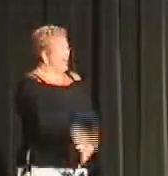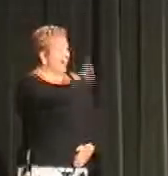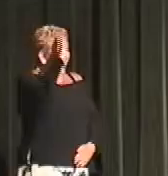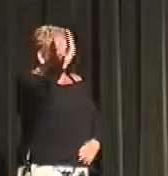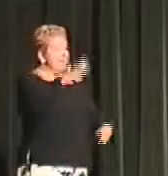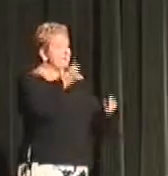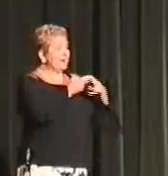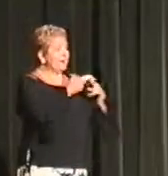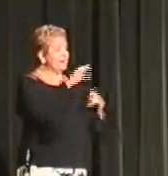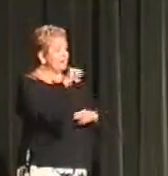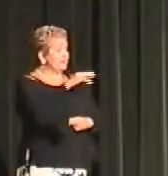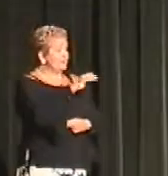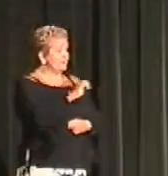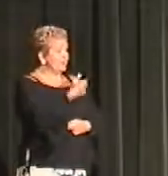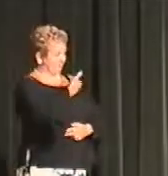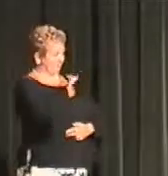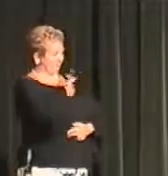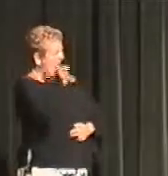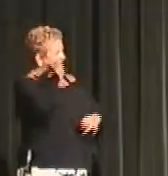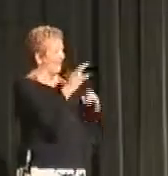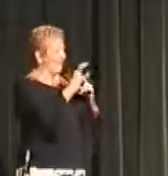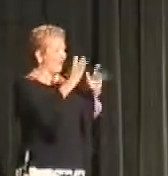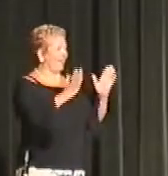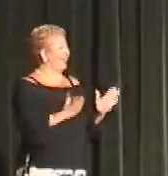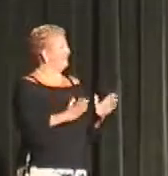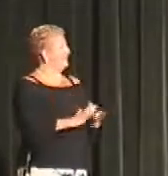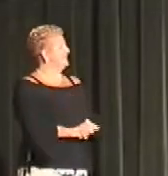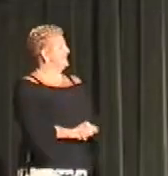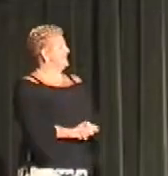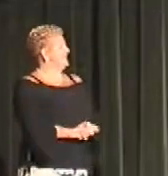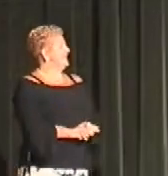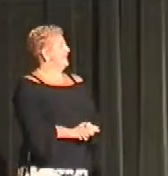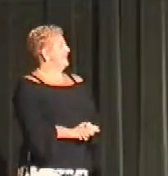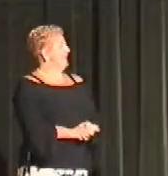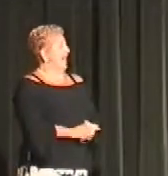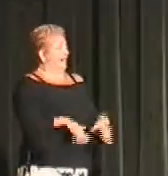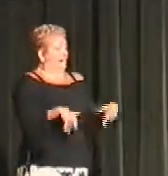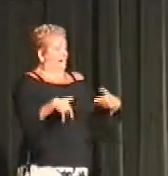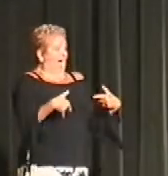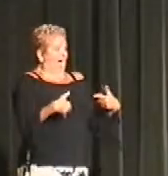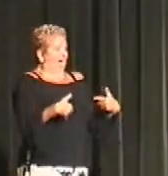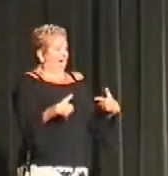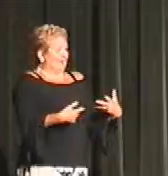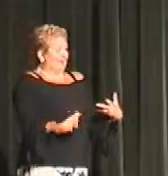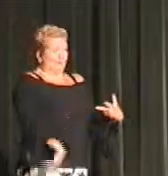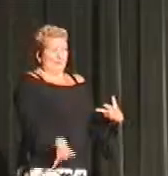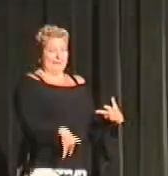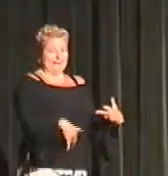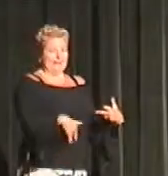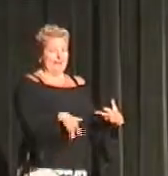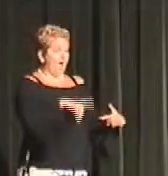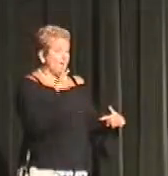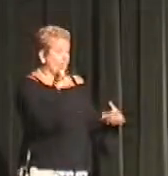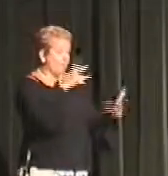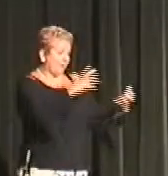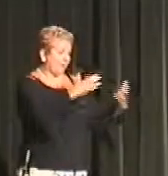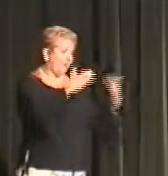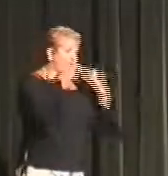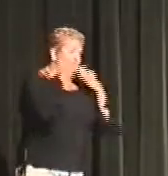name's June, and I'm an alcoholic. Hi. I really want to thank the committee